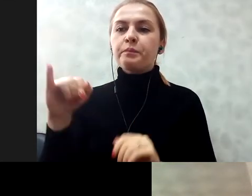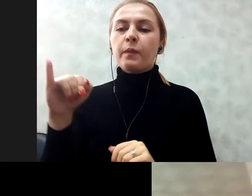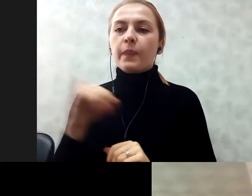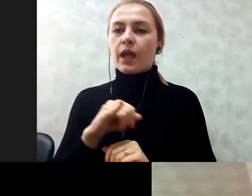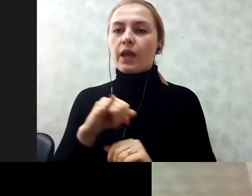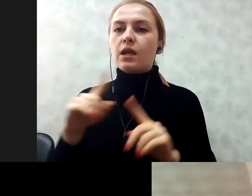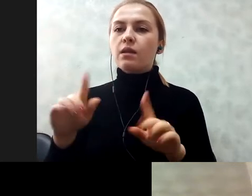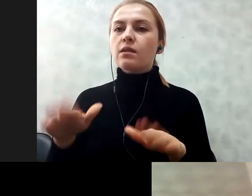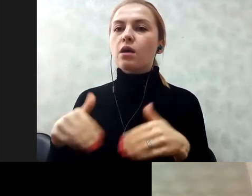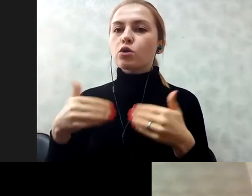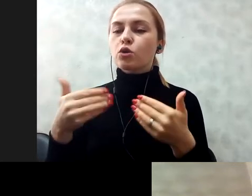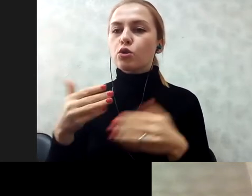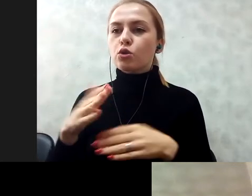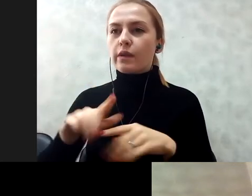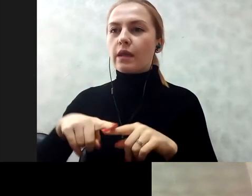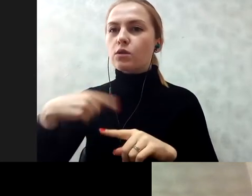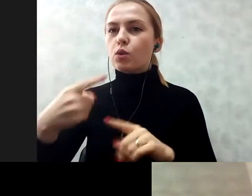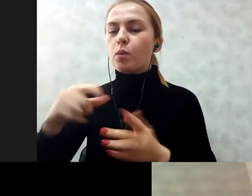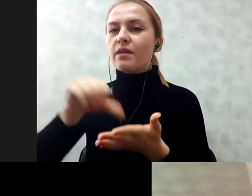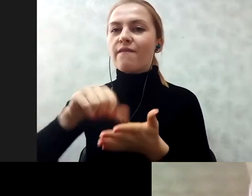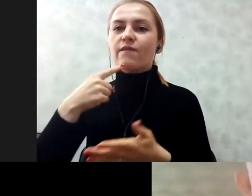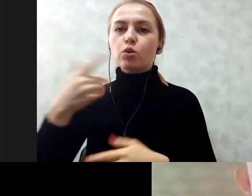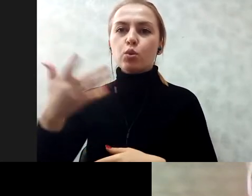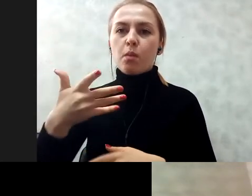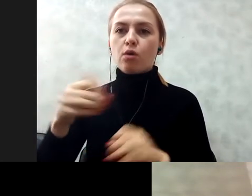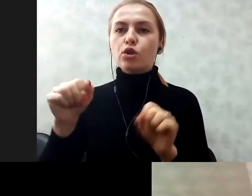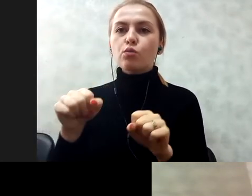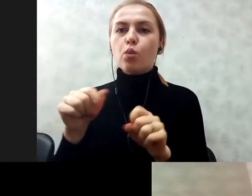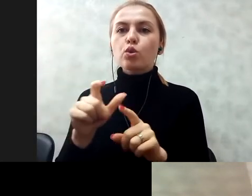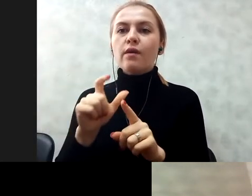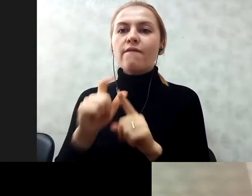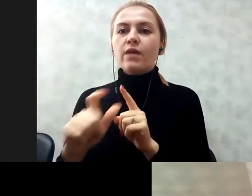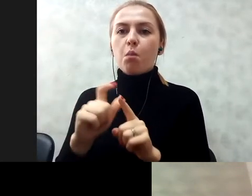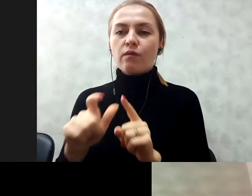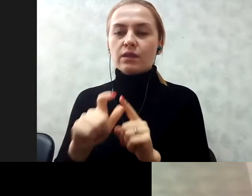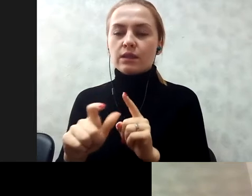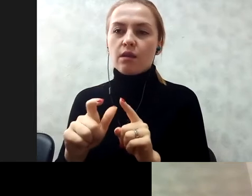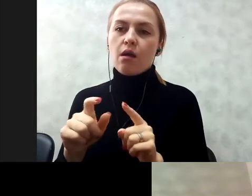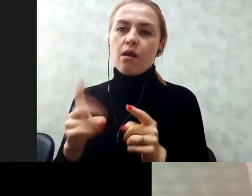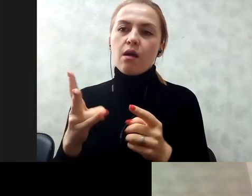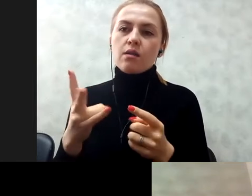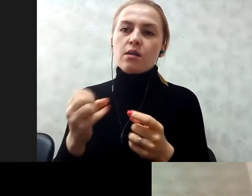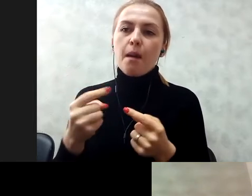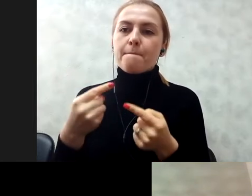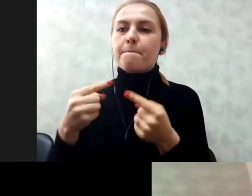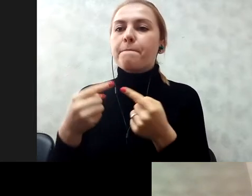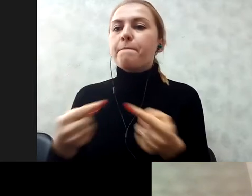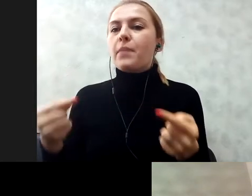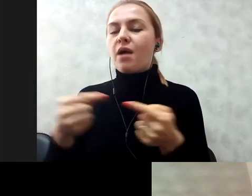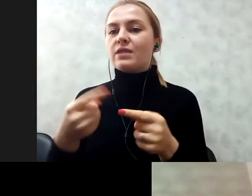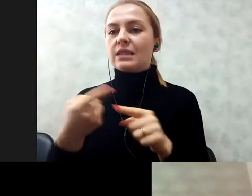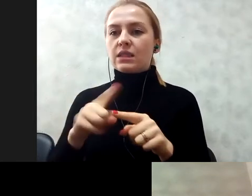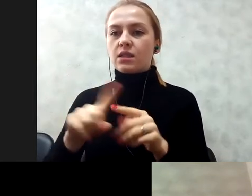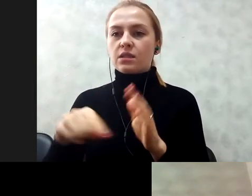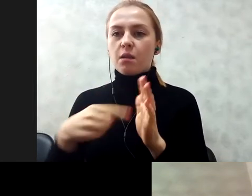will be in a position to answer some of the questions, you can include that in your presentation. There will be a formal